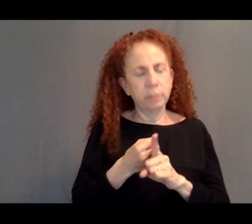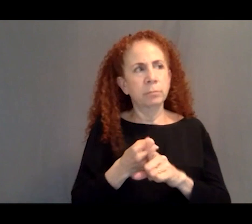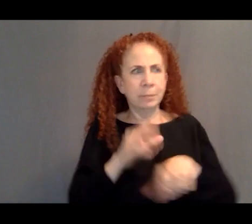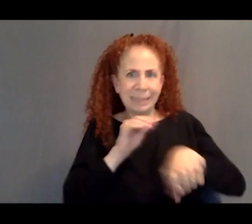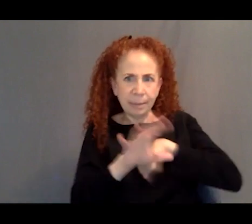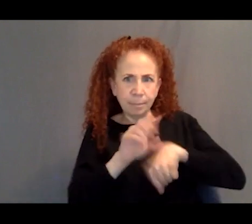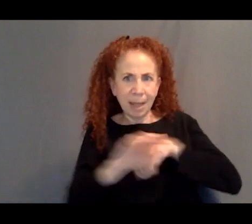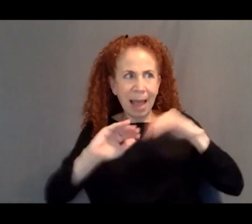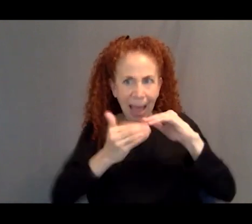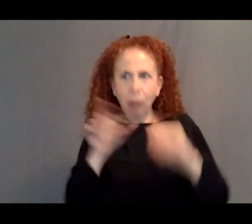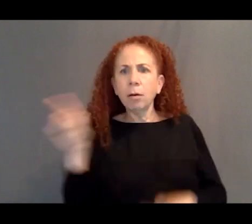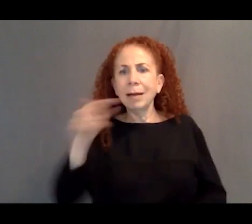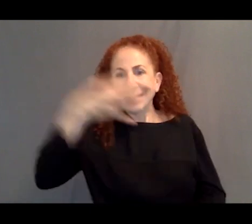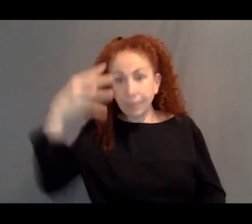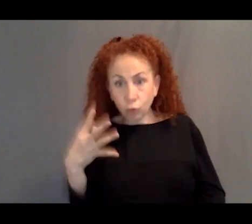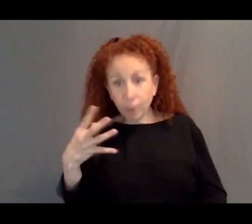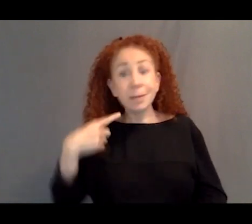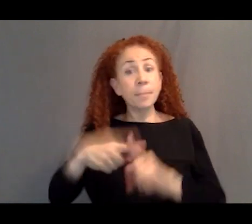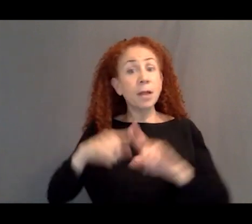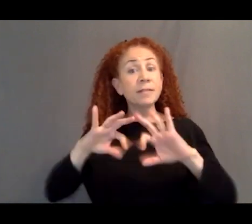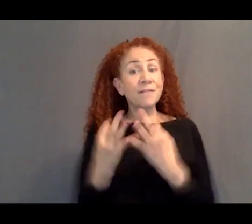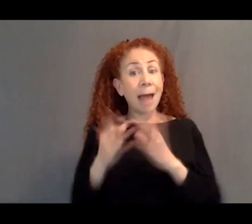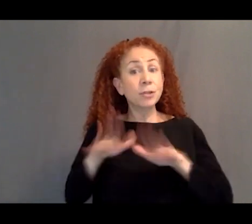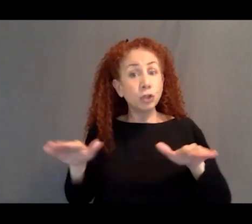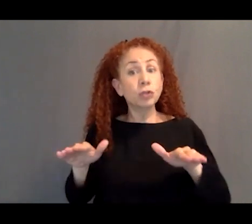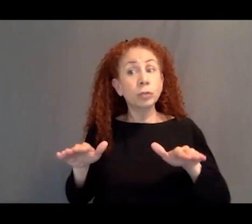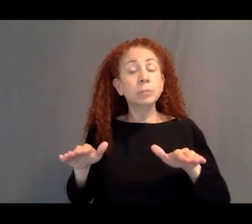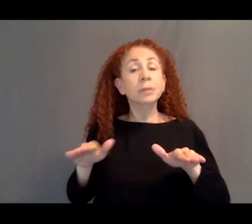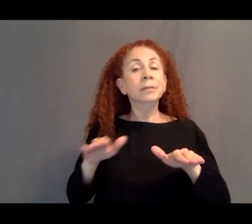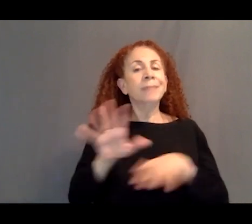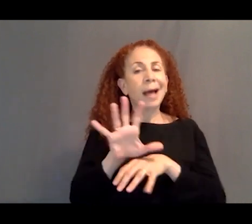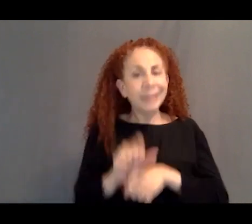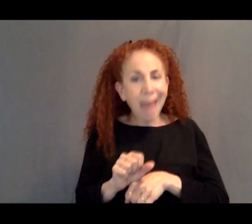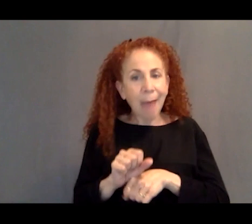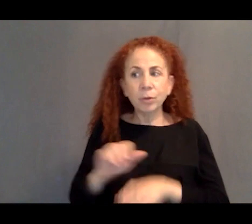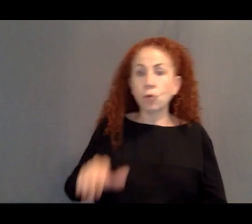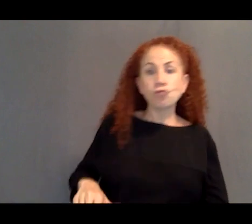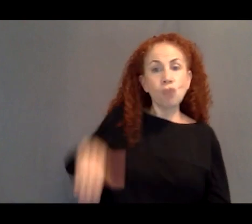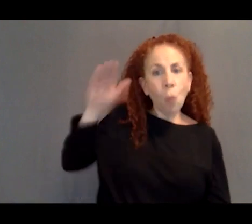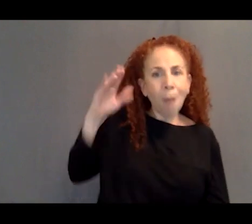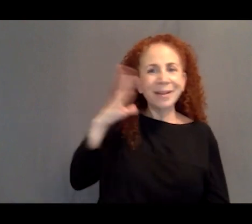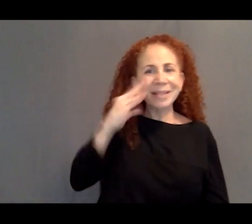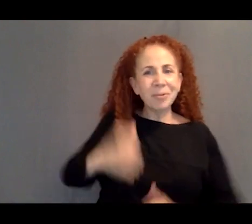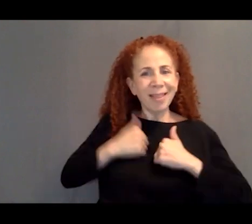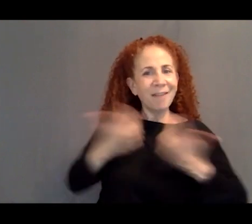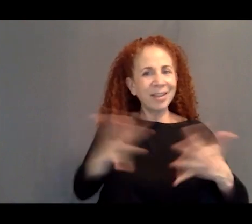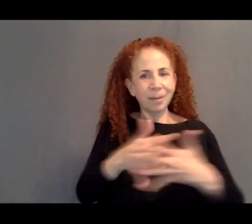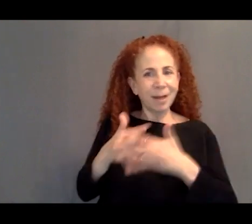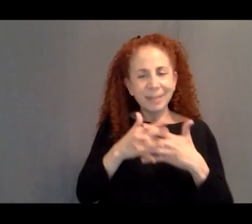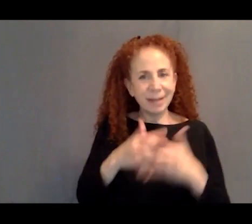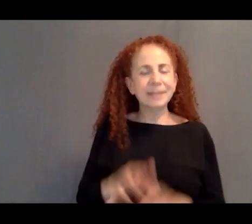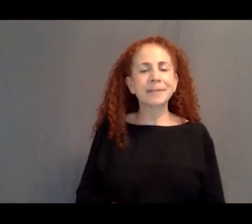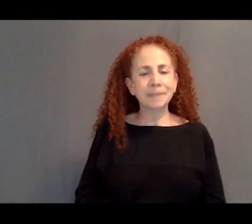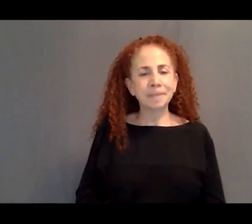shaping how immigrants and their children adapt, come of age, and experience life in the United States.